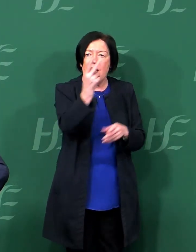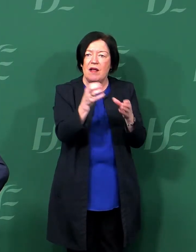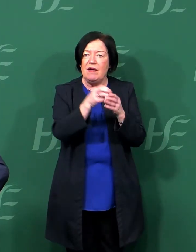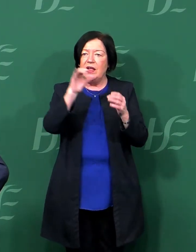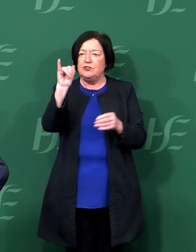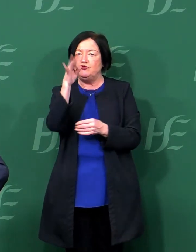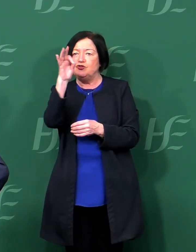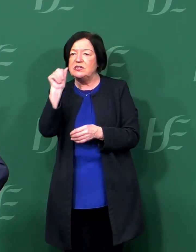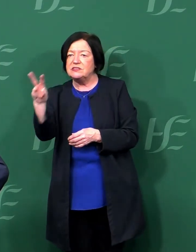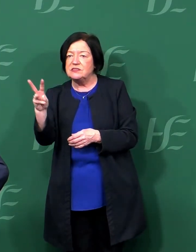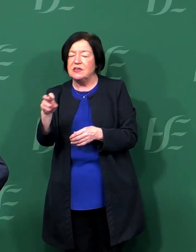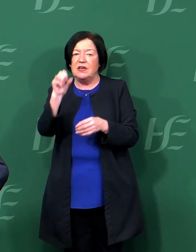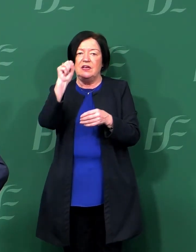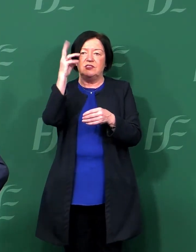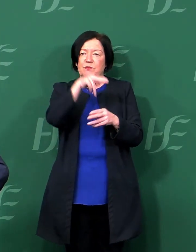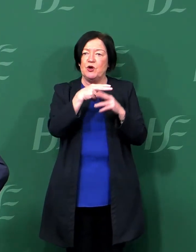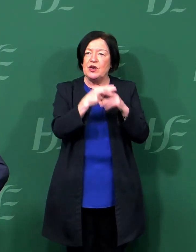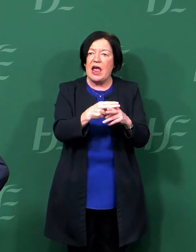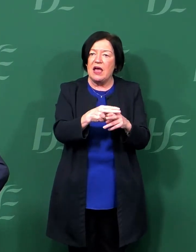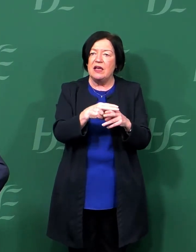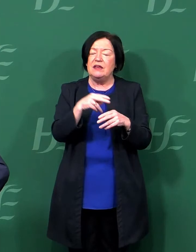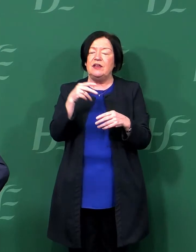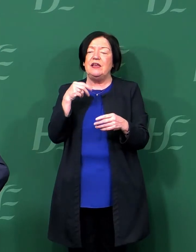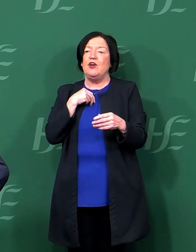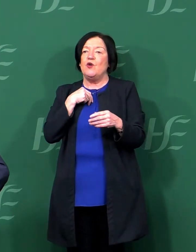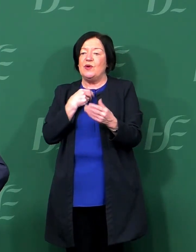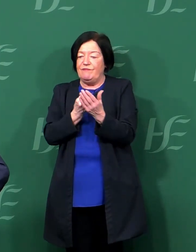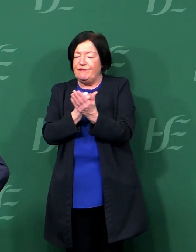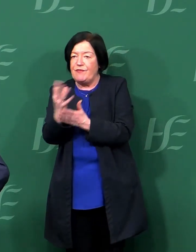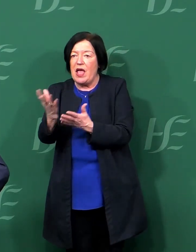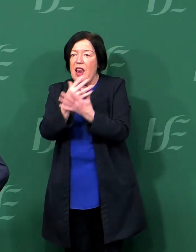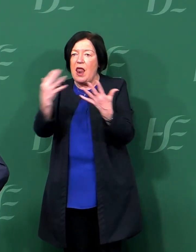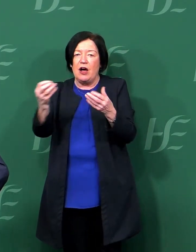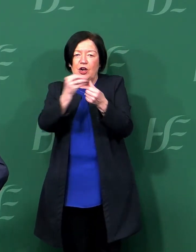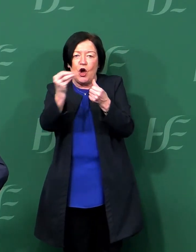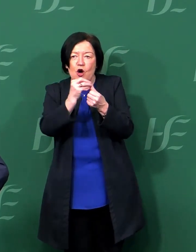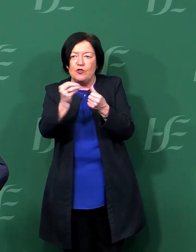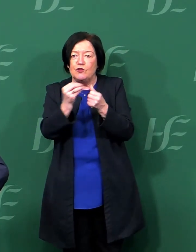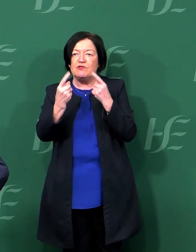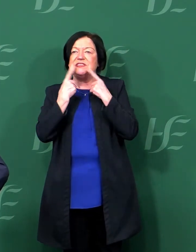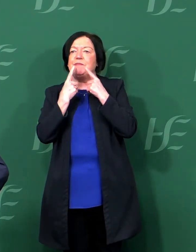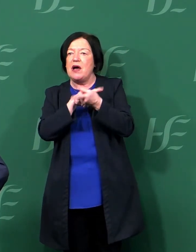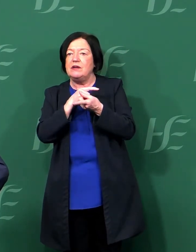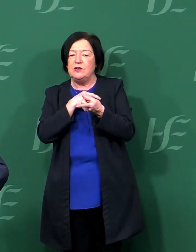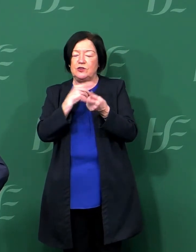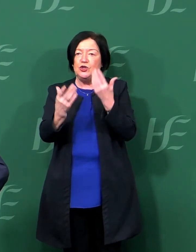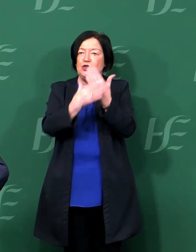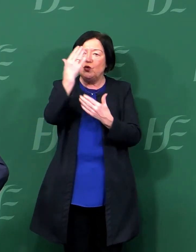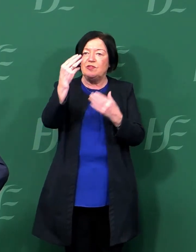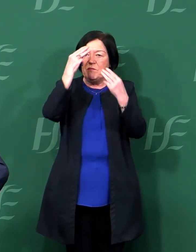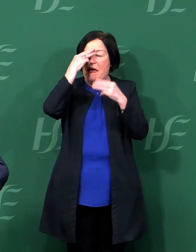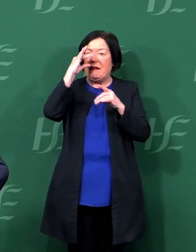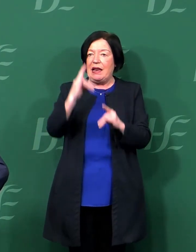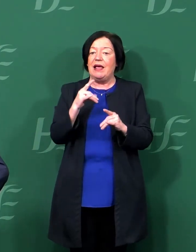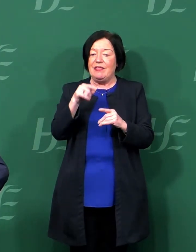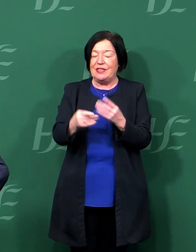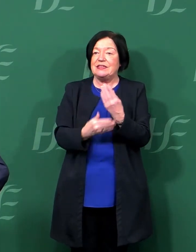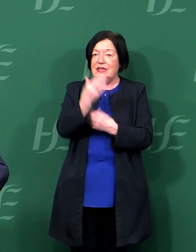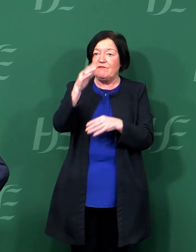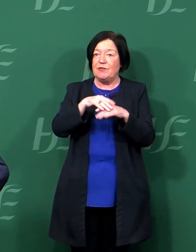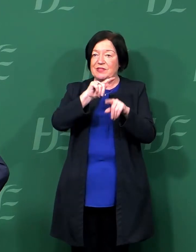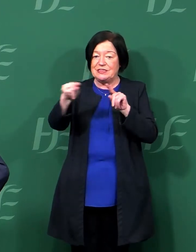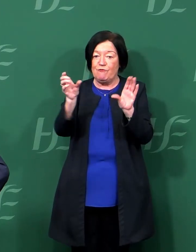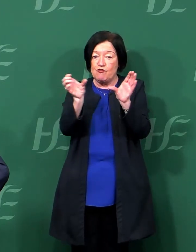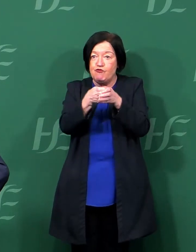of Jigsaw, spun out so we've kind of invested a lot in other responses to youth mental health. And this also came out of the Youth Mental Health Task